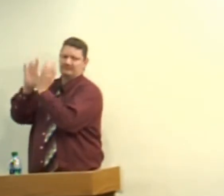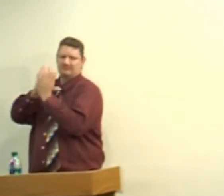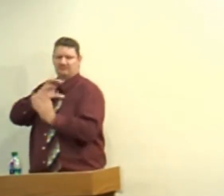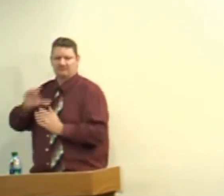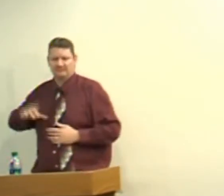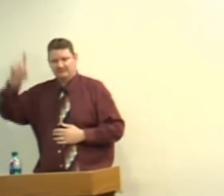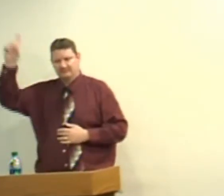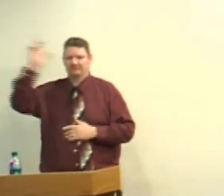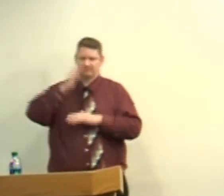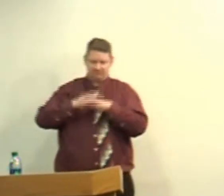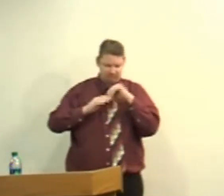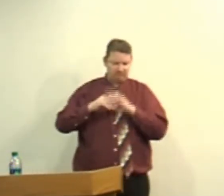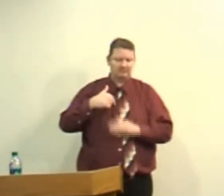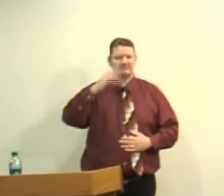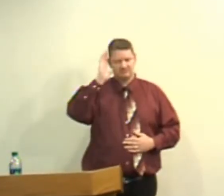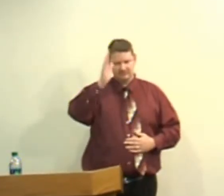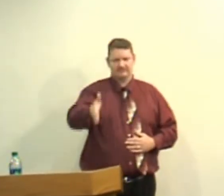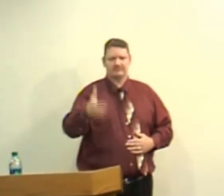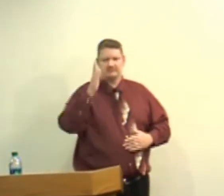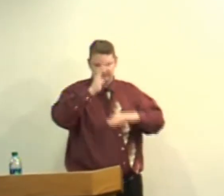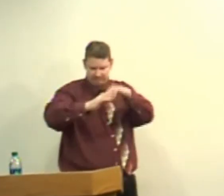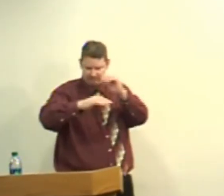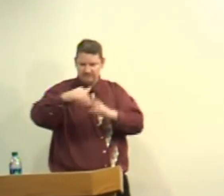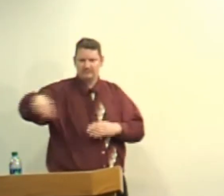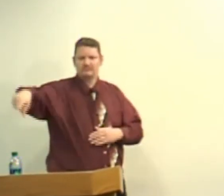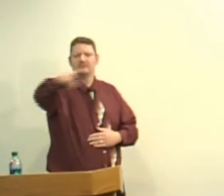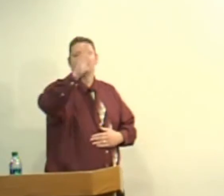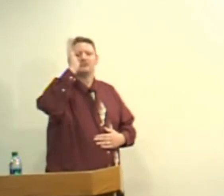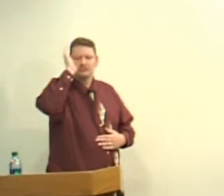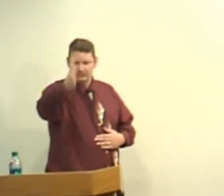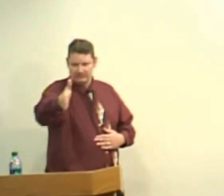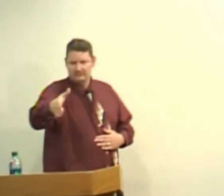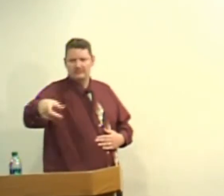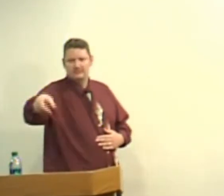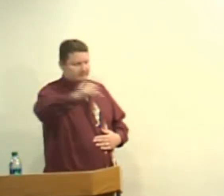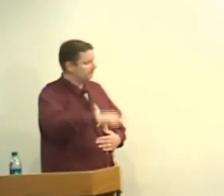accept it. We are to rest in God and Christ. Because he will give us the comfort that we need.